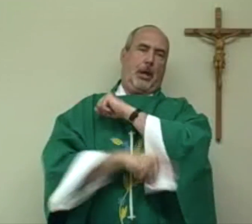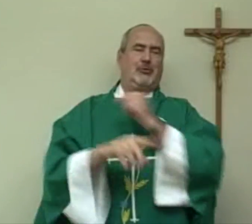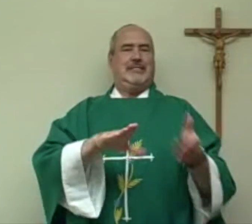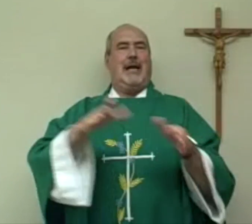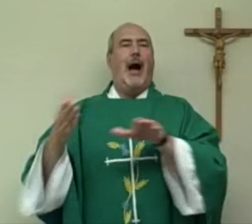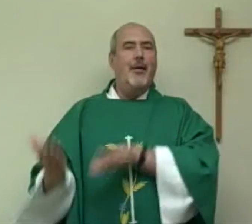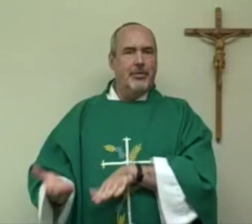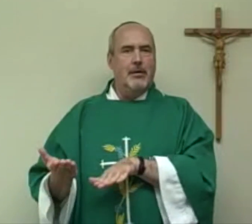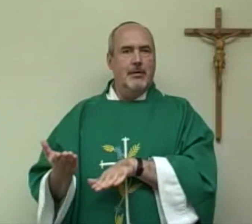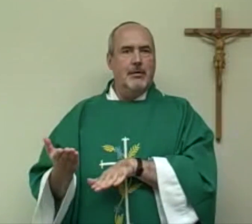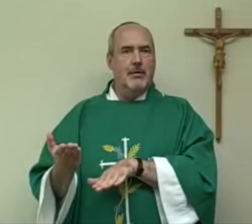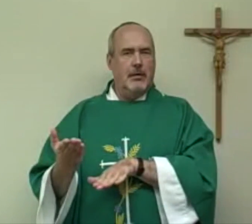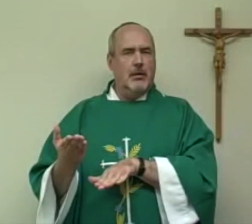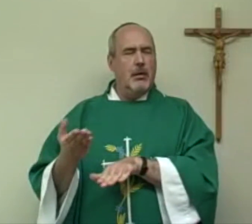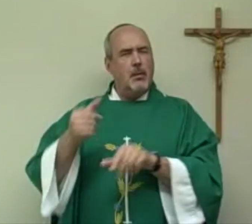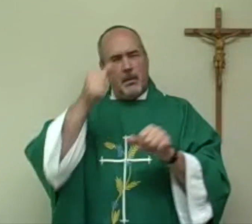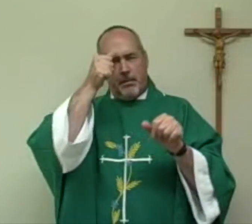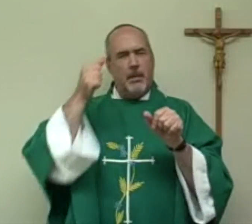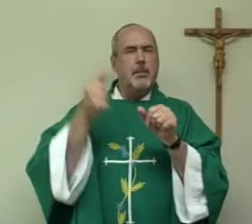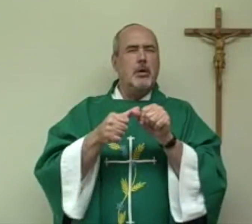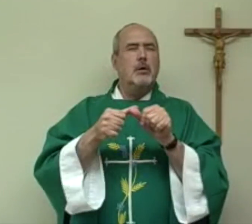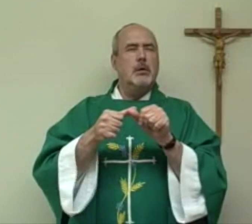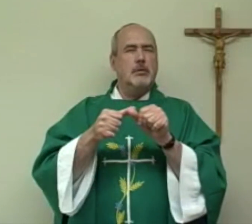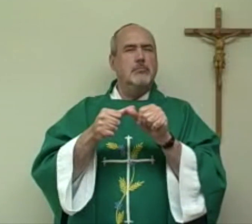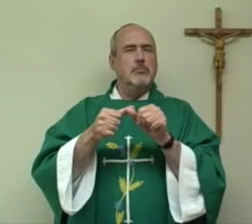to God, that they could be punished and put to death.